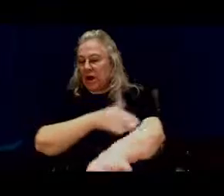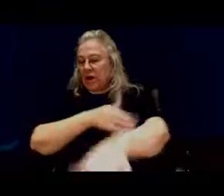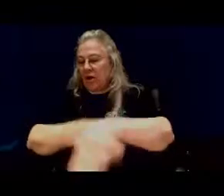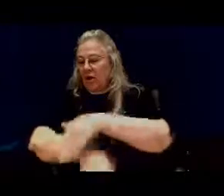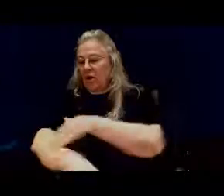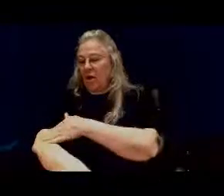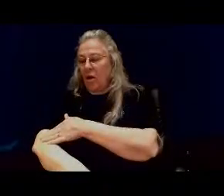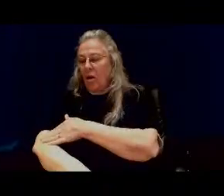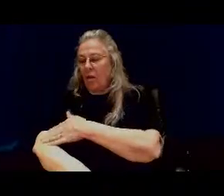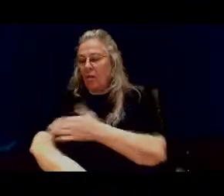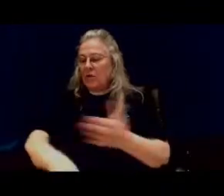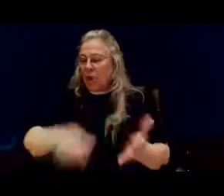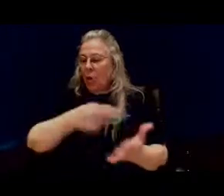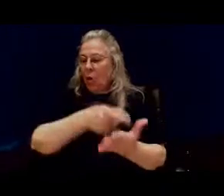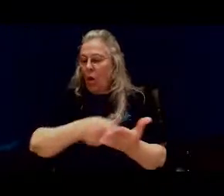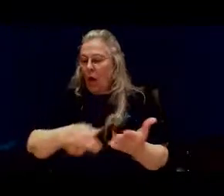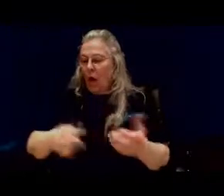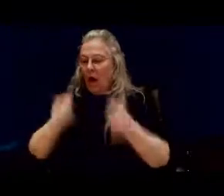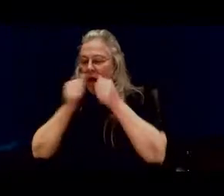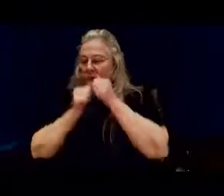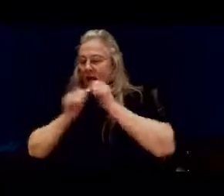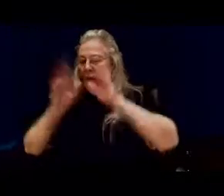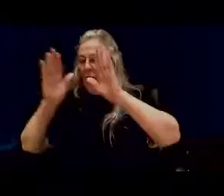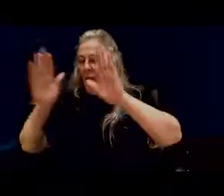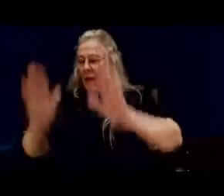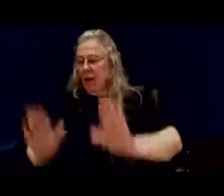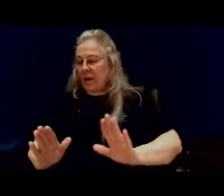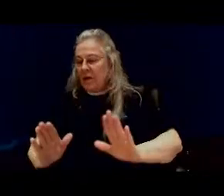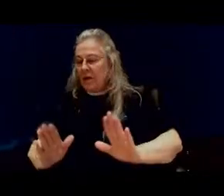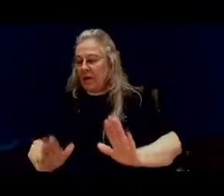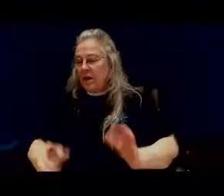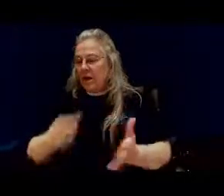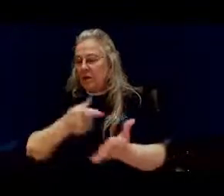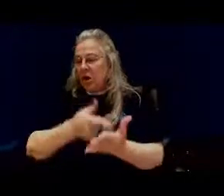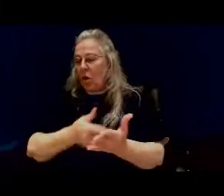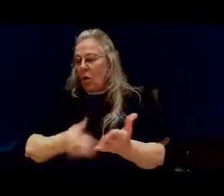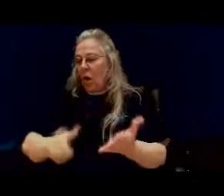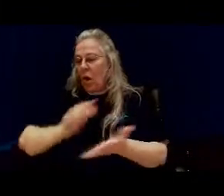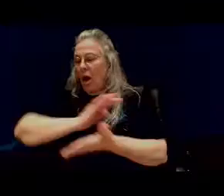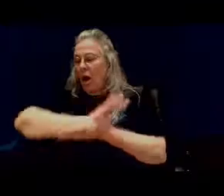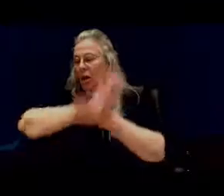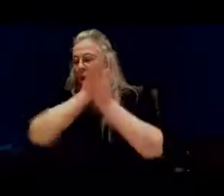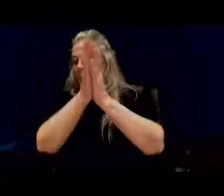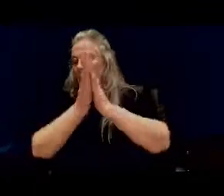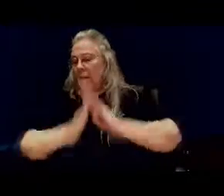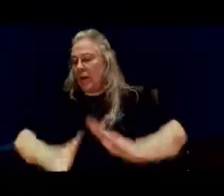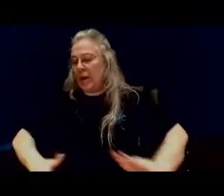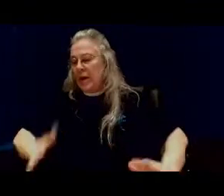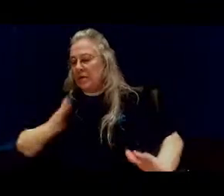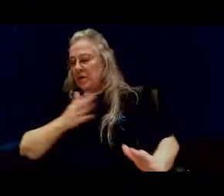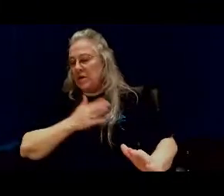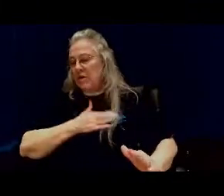everlasting arms. What a blessedness, what a peace is